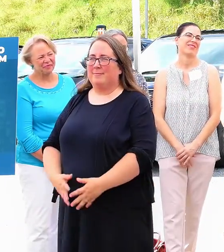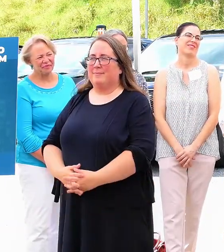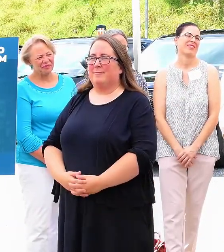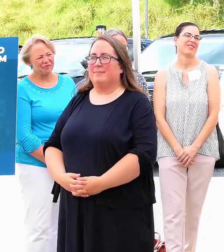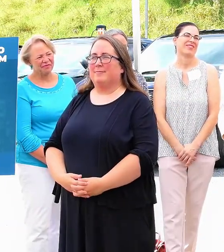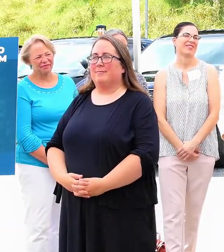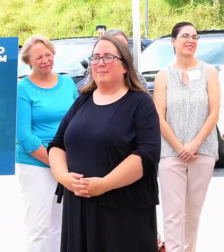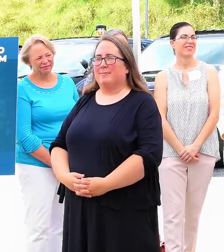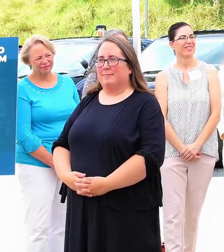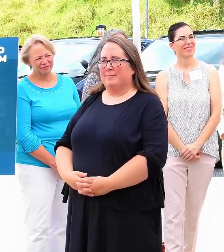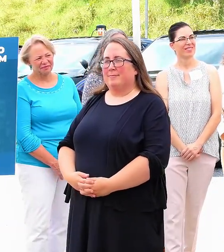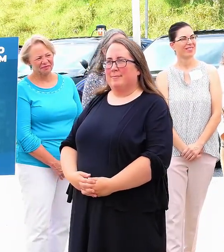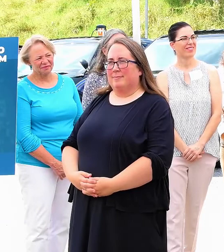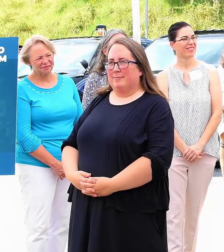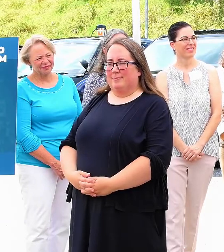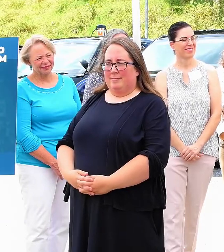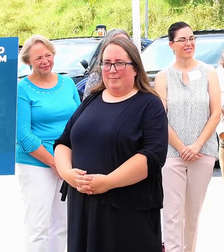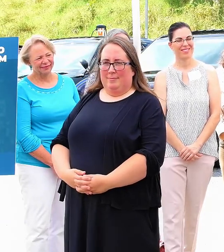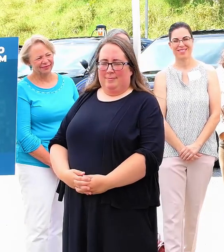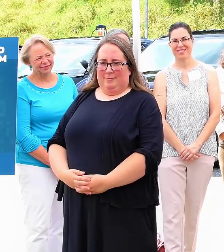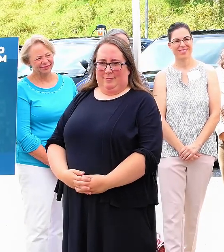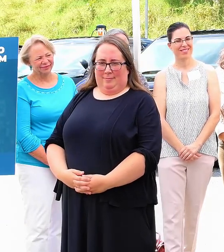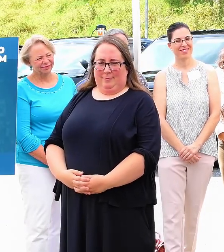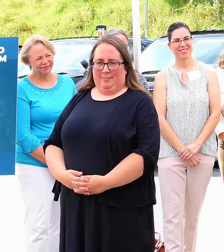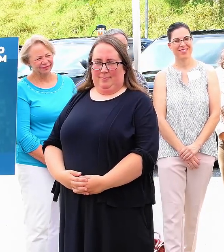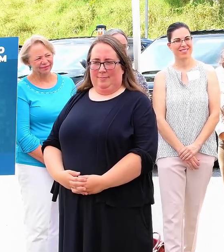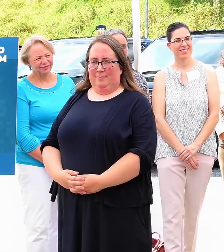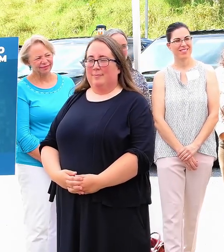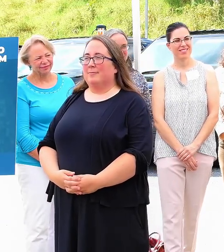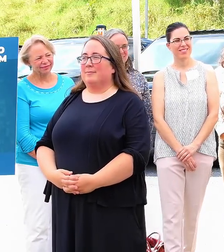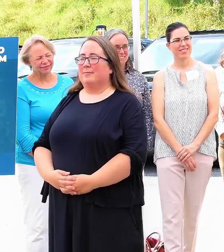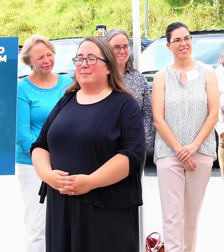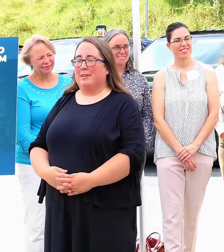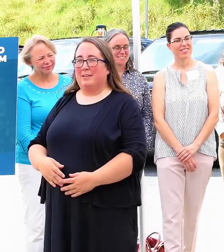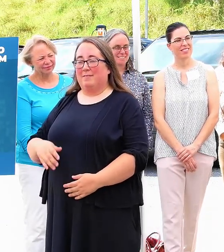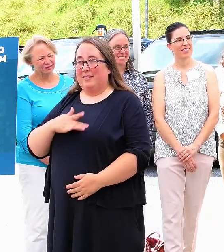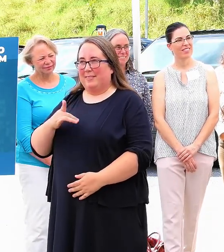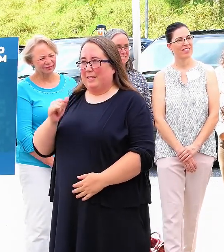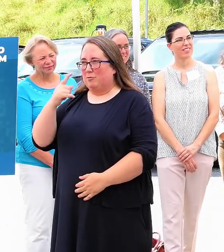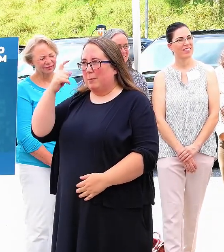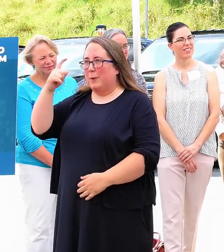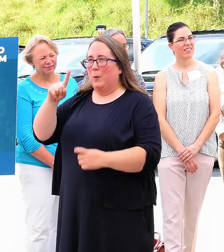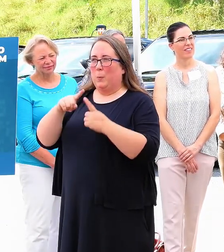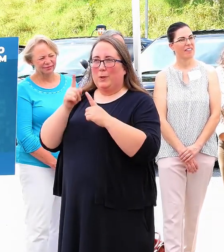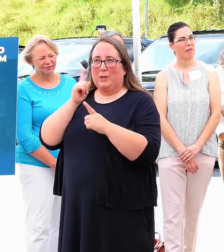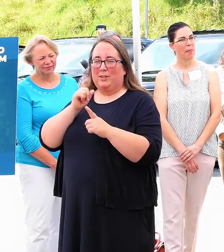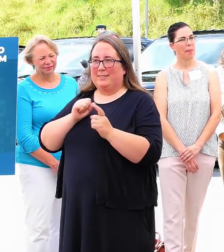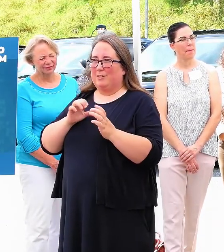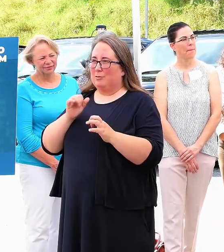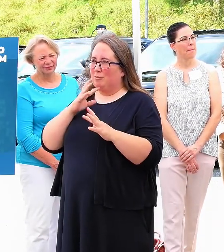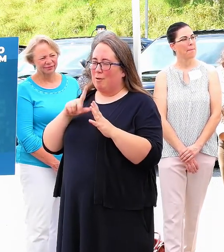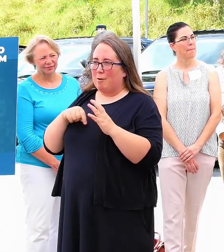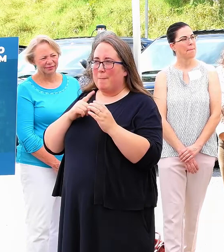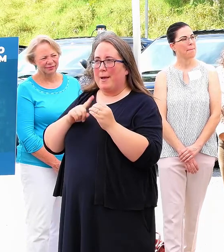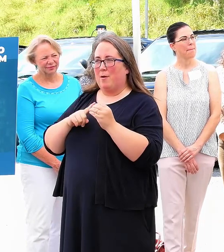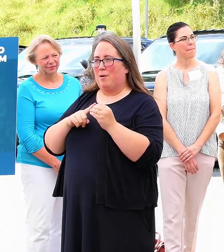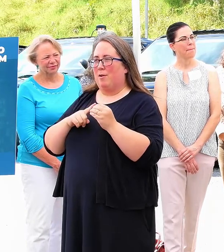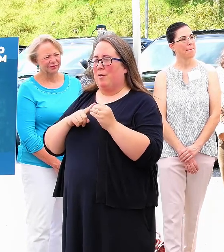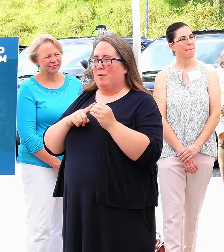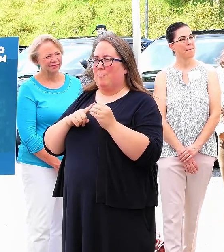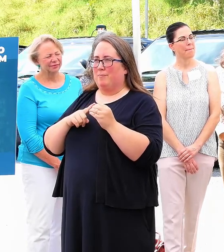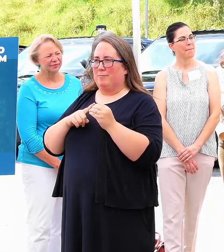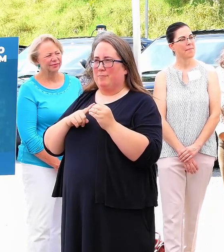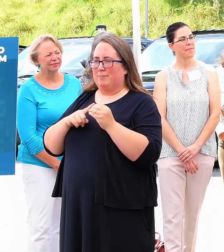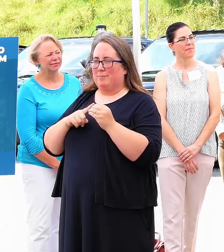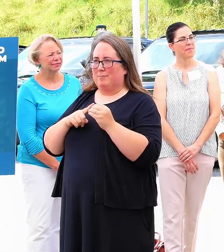this is almost a kind of, dream where you just can't believe you're really hearing it. But when you hear senators talking in a sophisticated way about the fabric